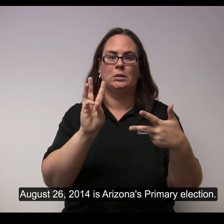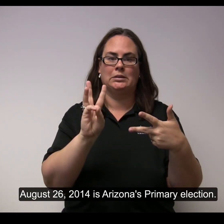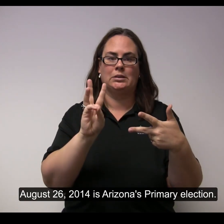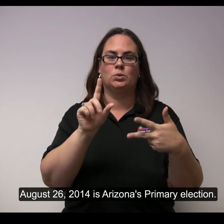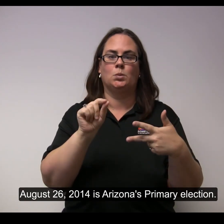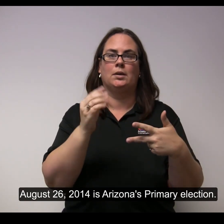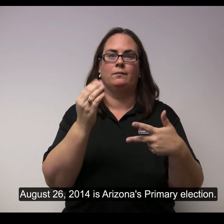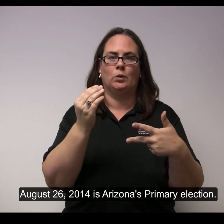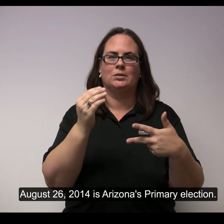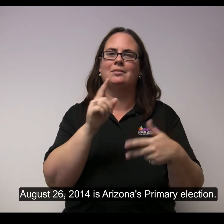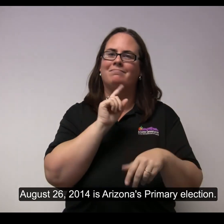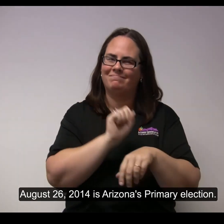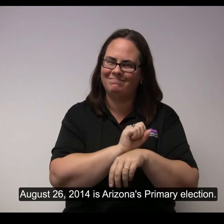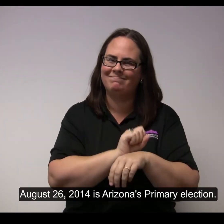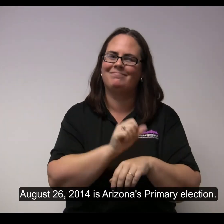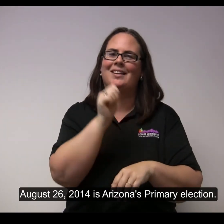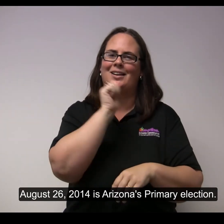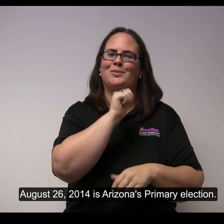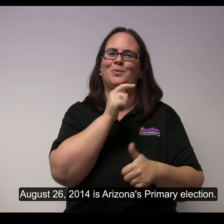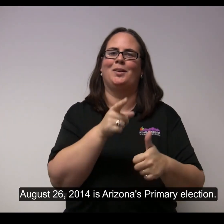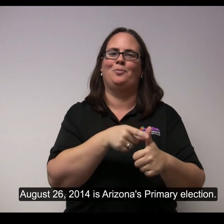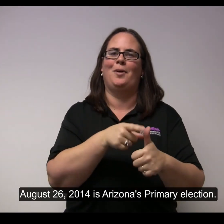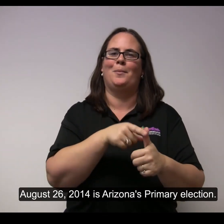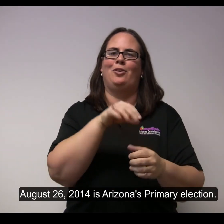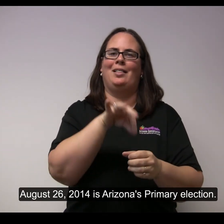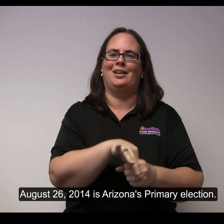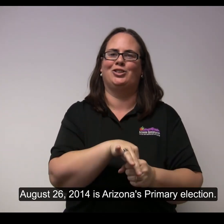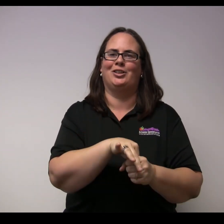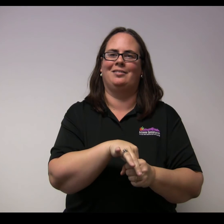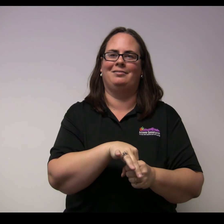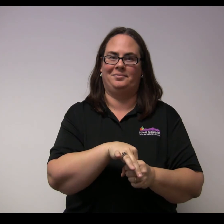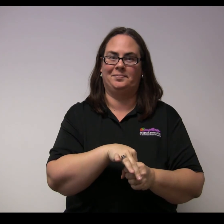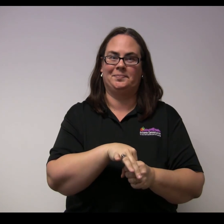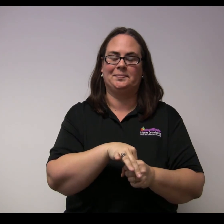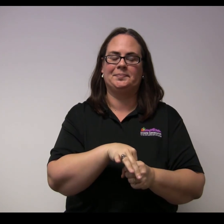26, 2014 is Arizona's primary election.